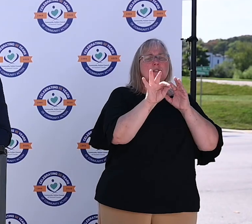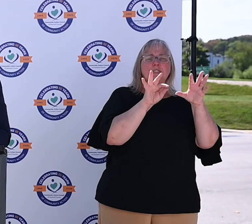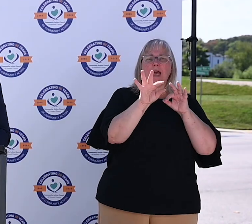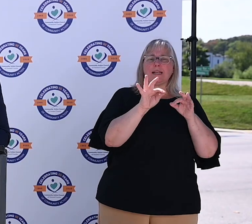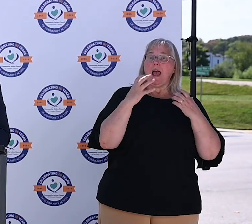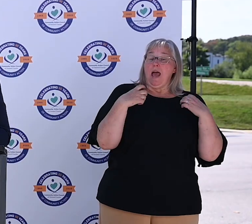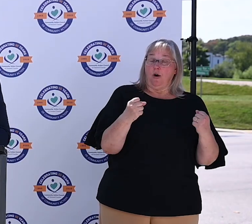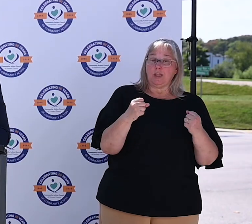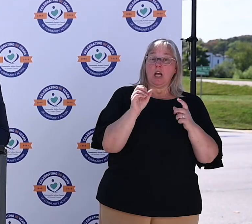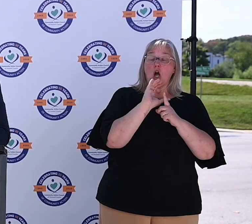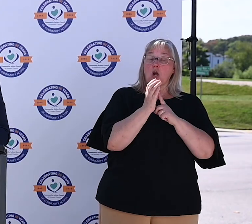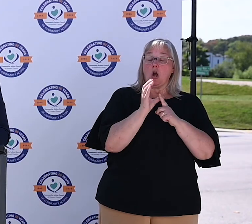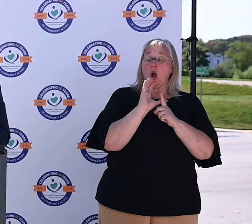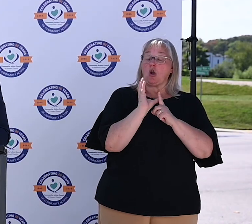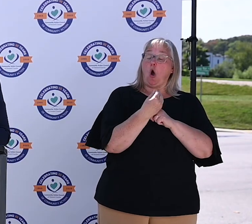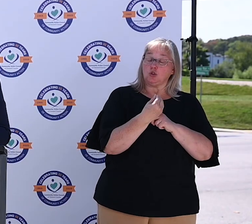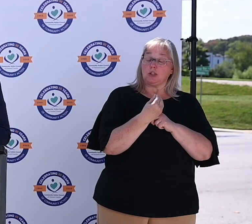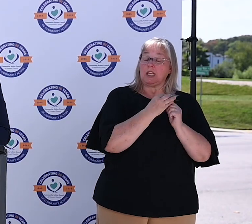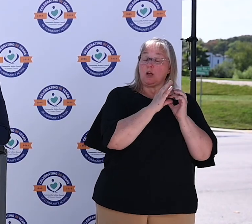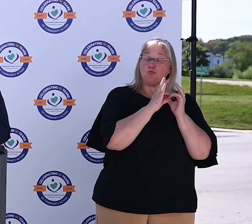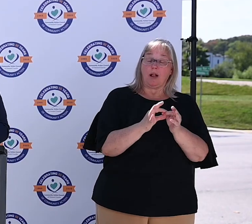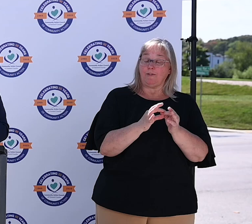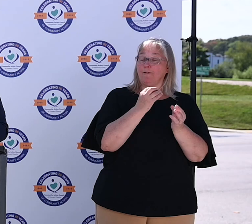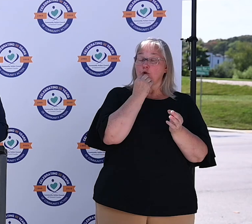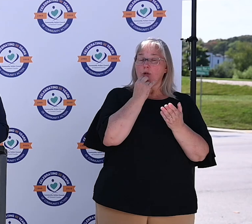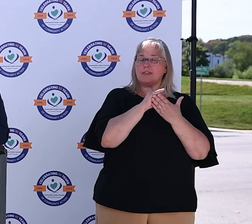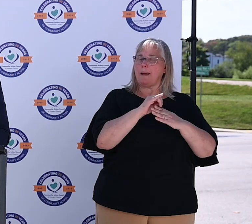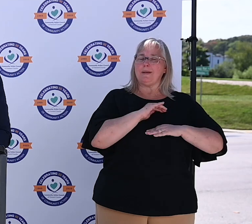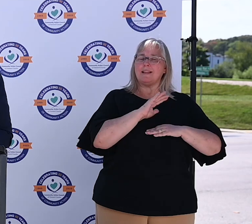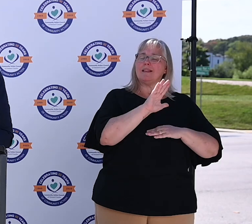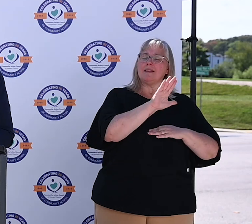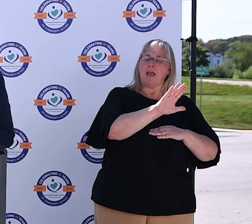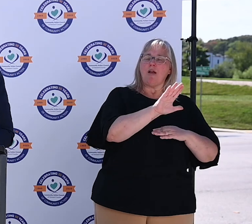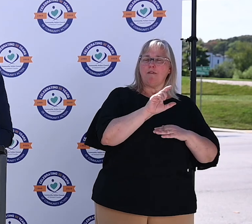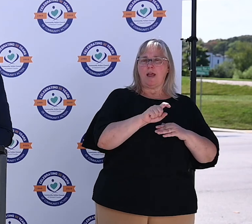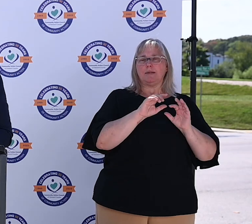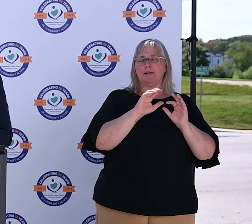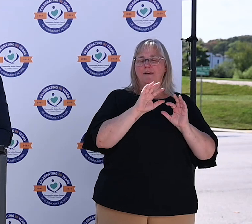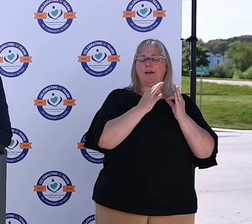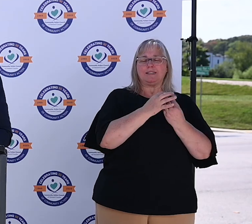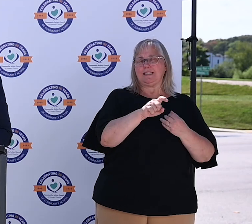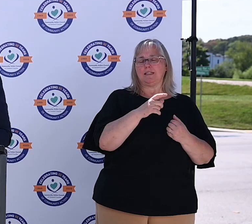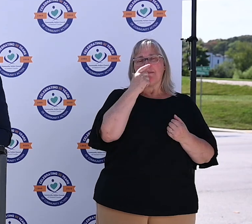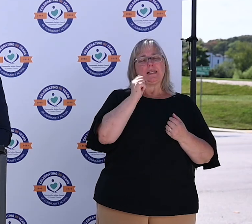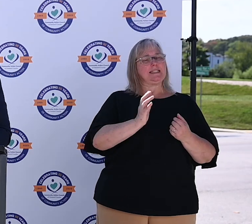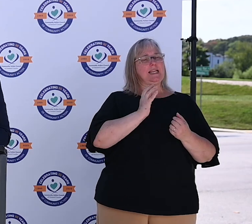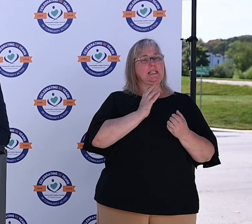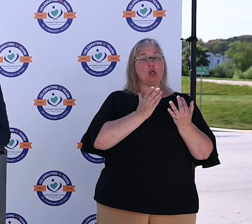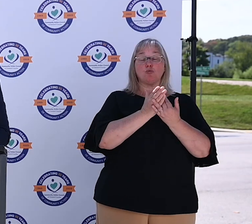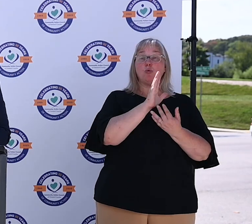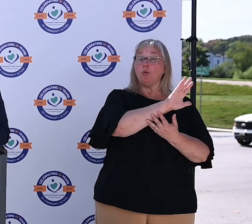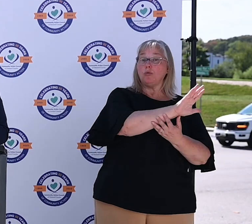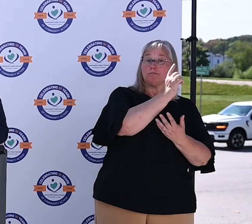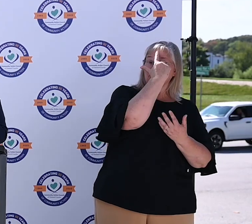culturally relevant foods that meet their family's needs, because dignity through